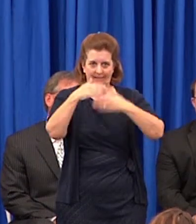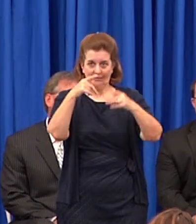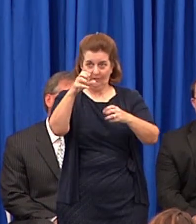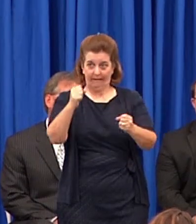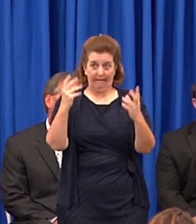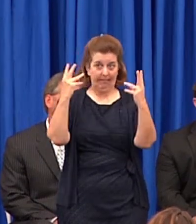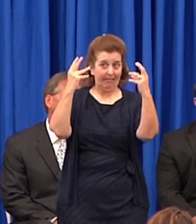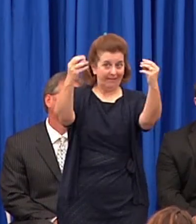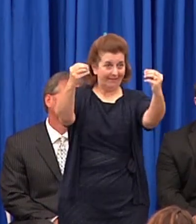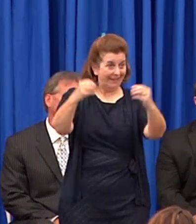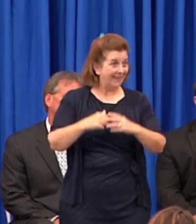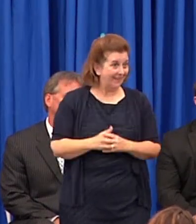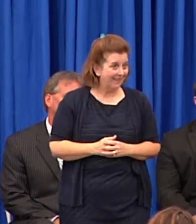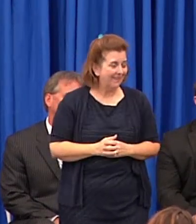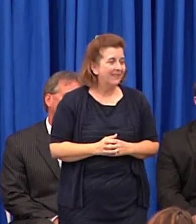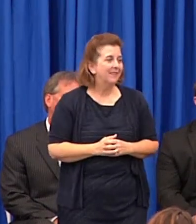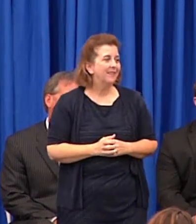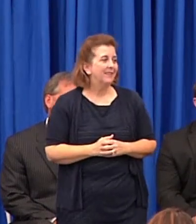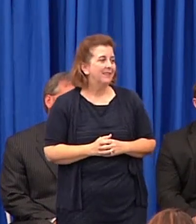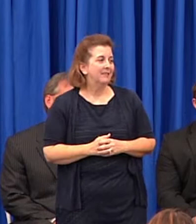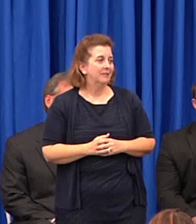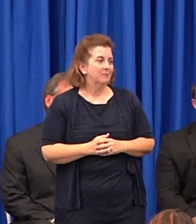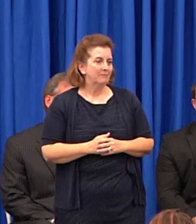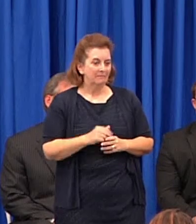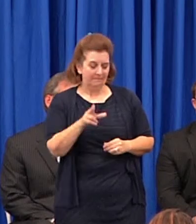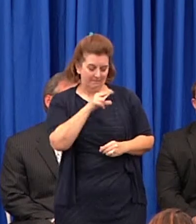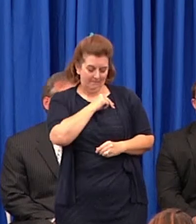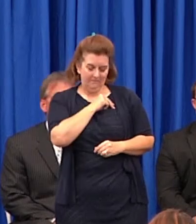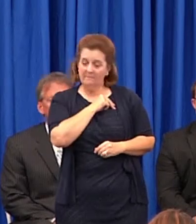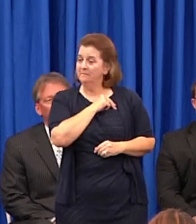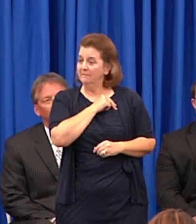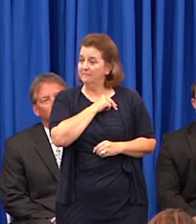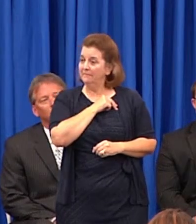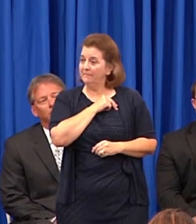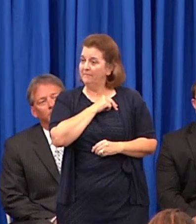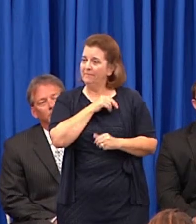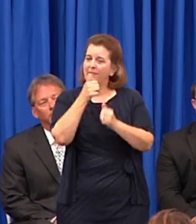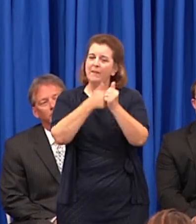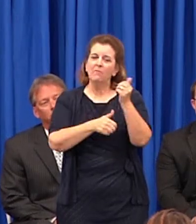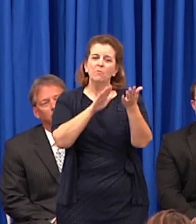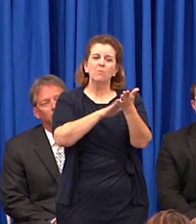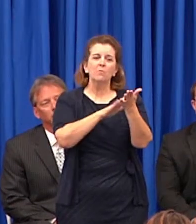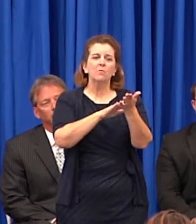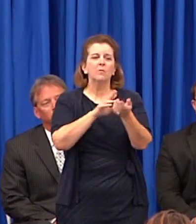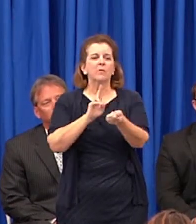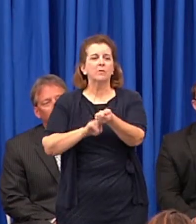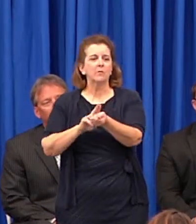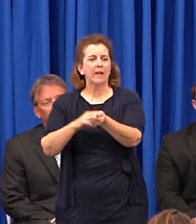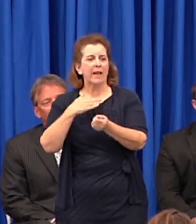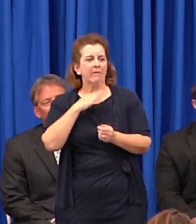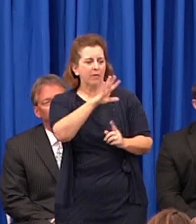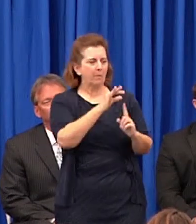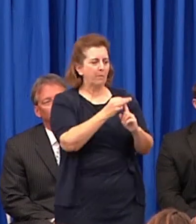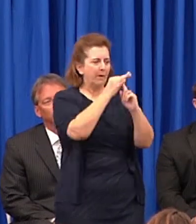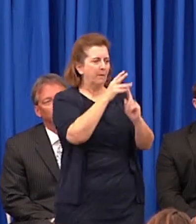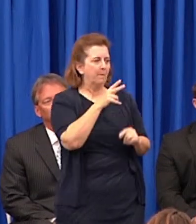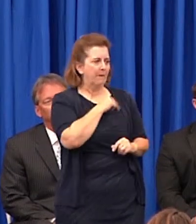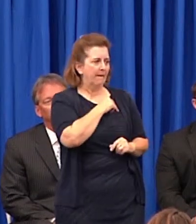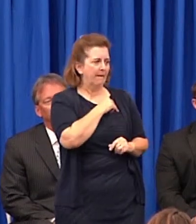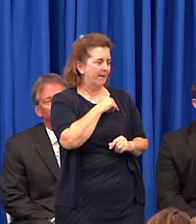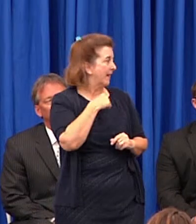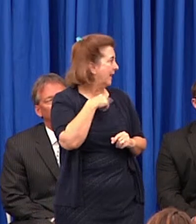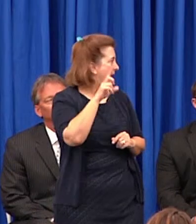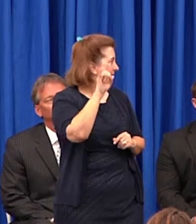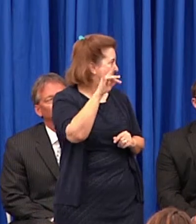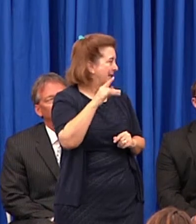door in a few short minutes. Pinning. Each school of nursing is represented by a unique pin. I remembered to put mine